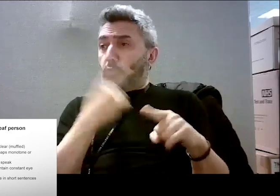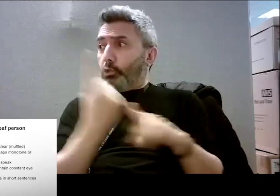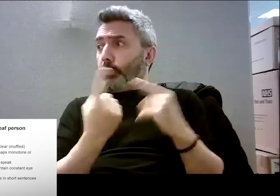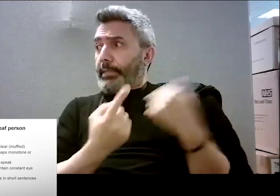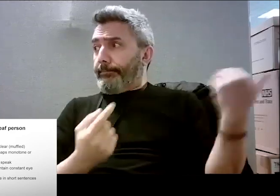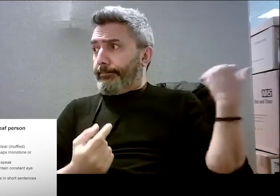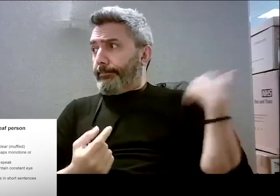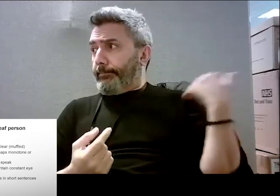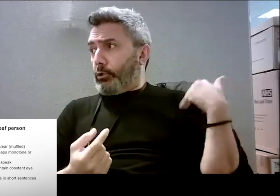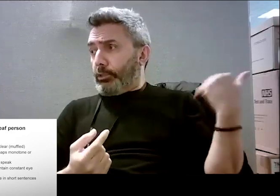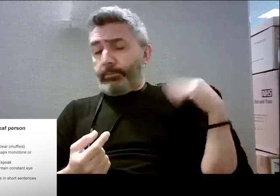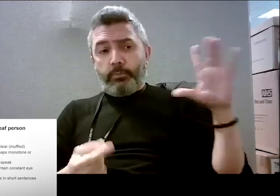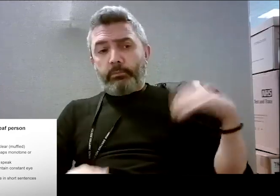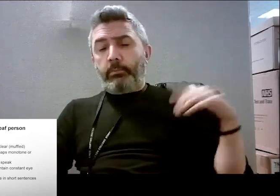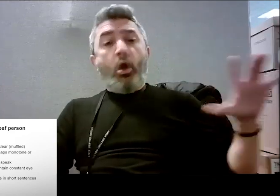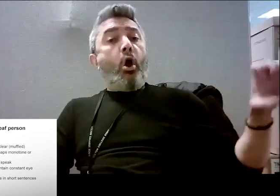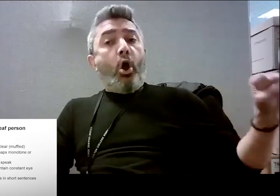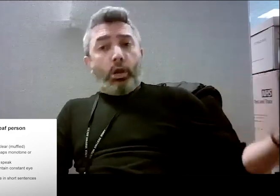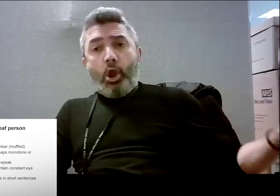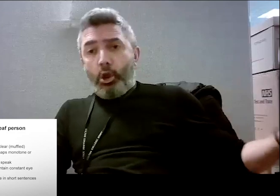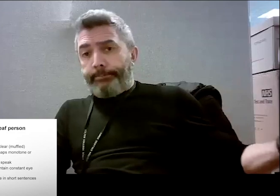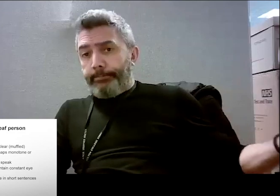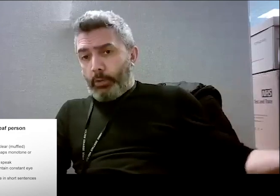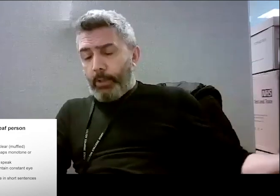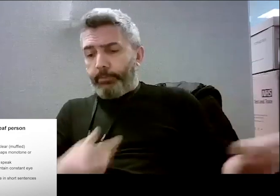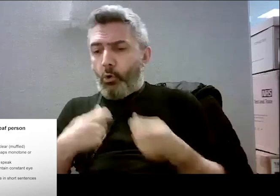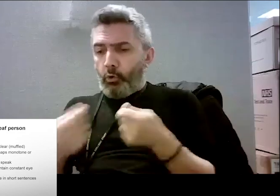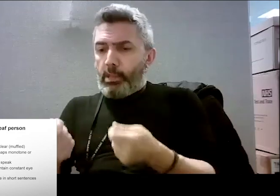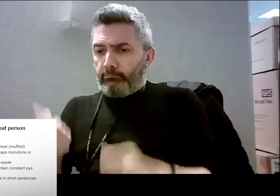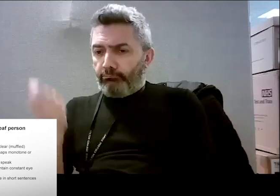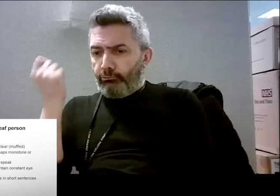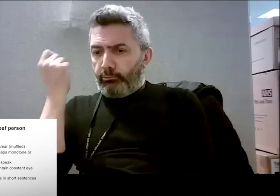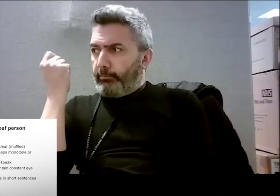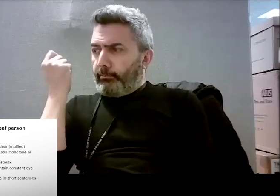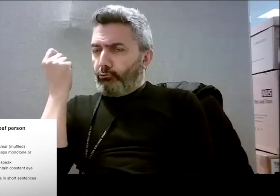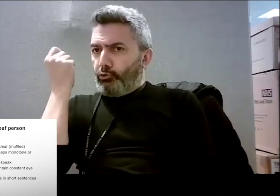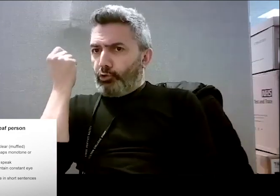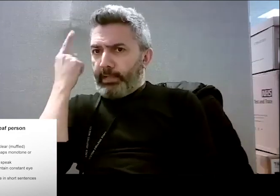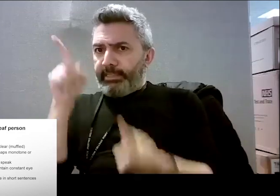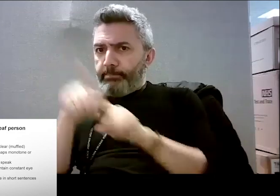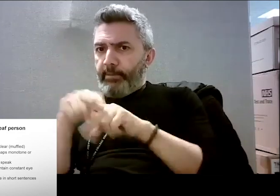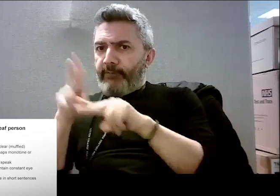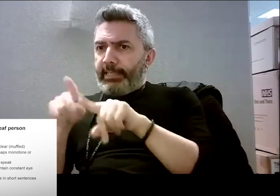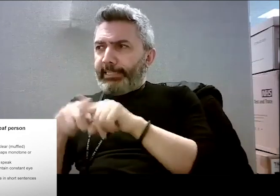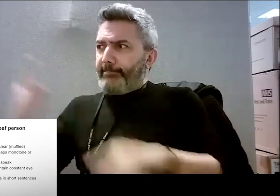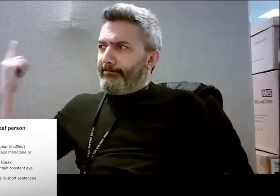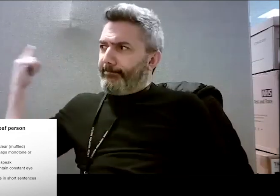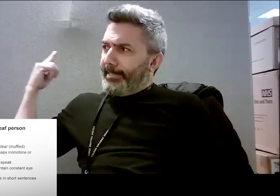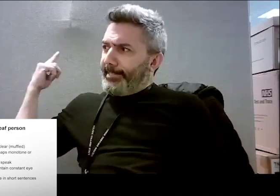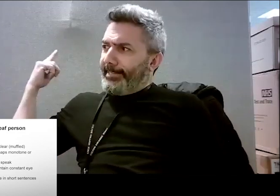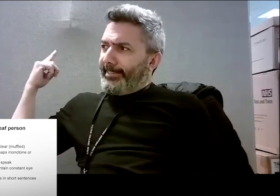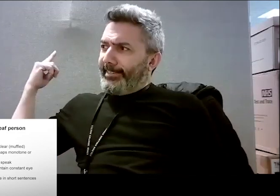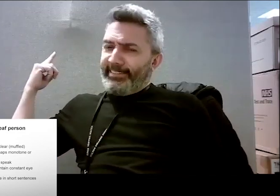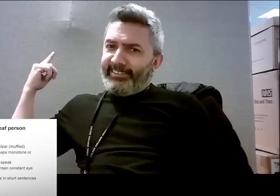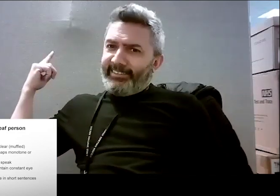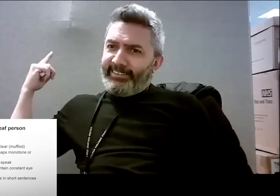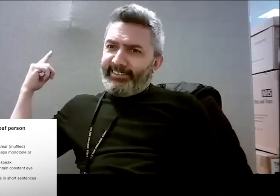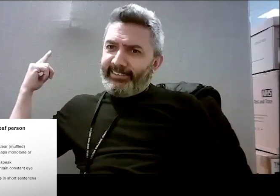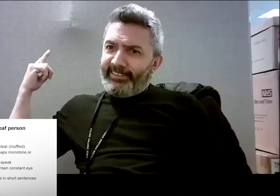My daughter wanted to talk to me, and I did the same thing. I said, hold. and I was cooking, I realized, oh, that's what my dad did